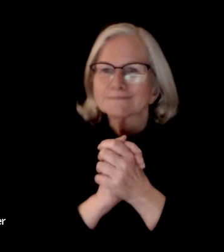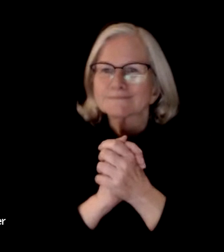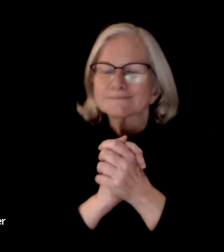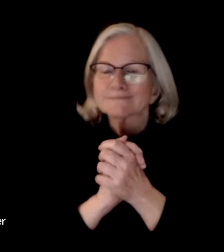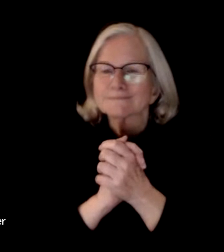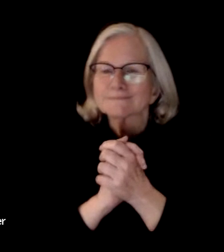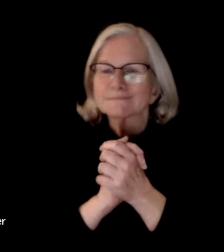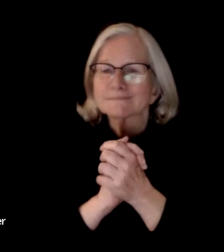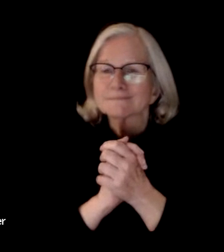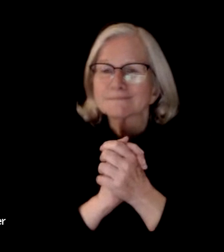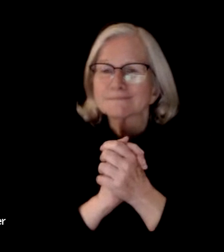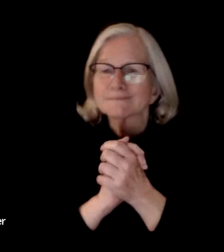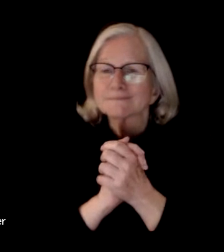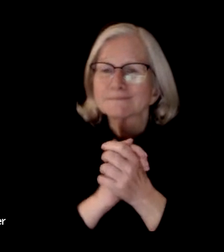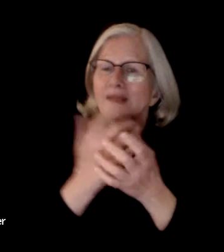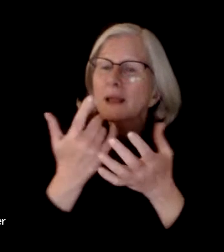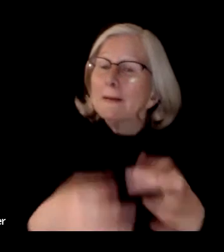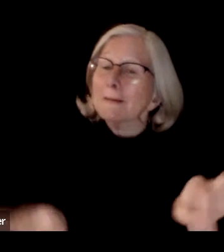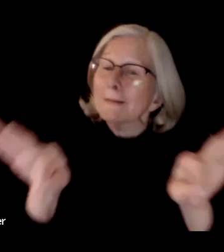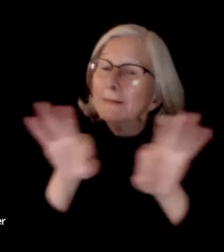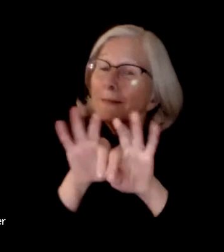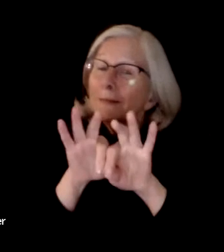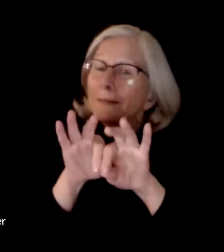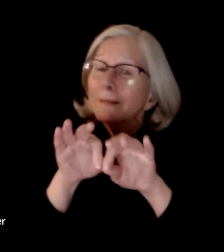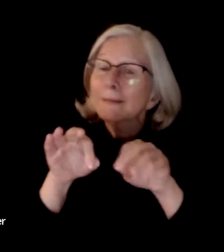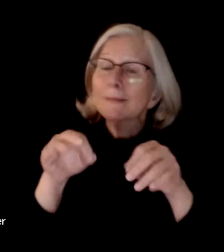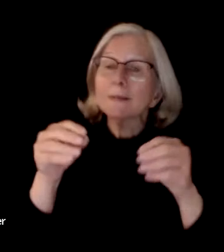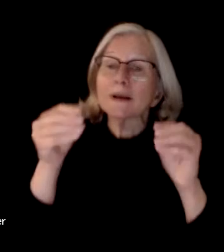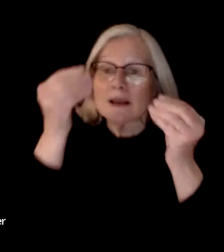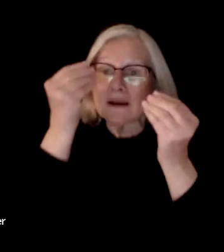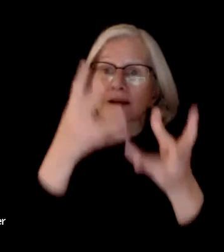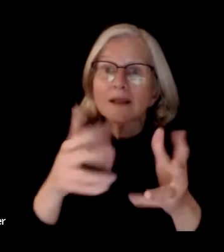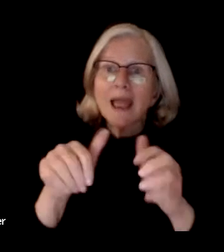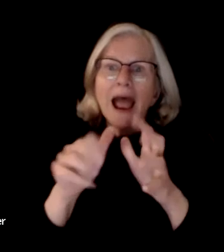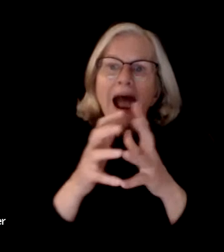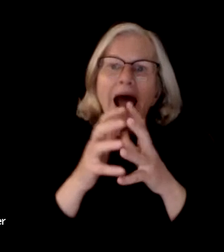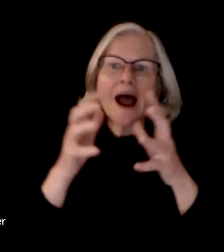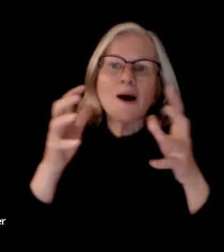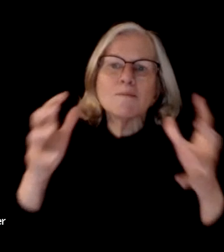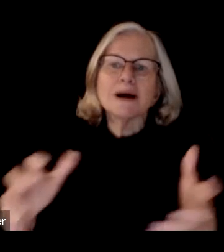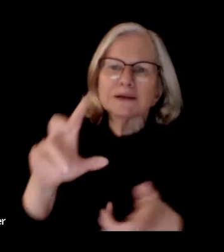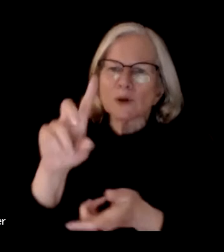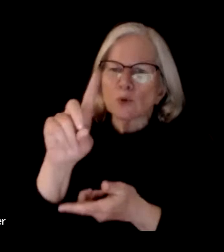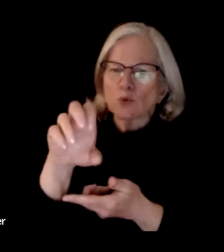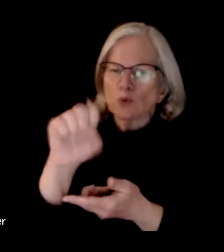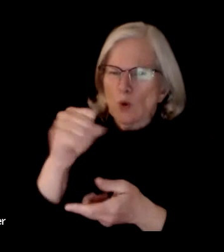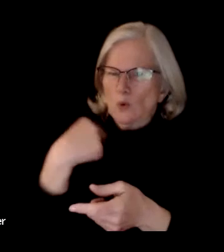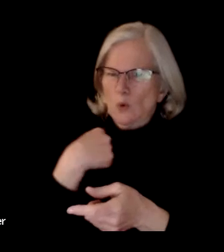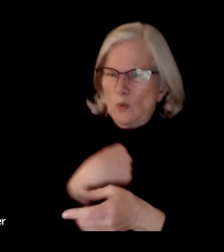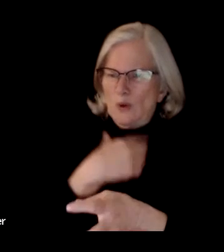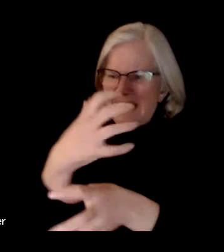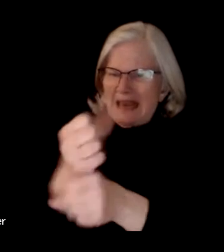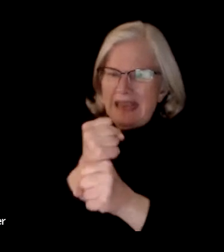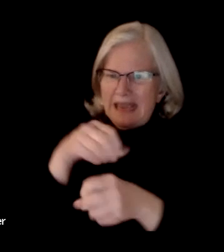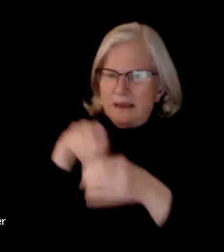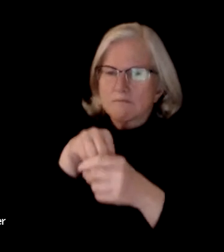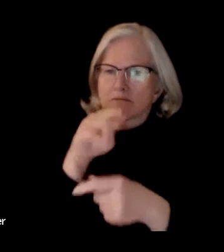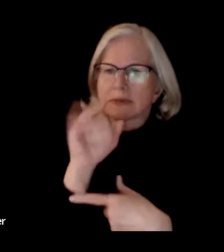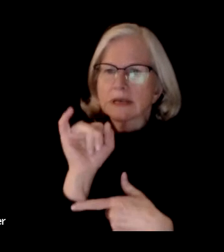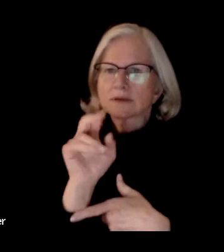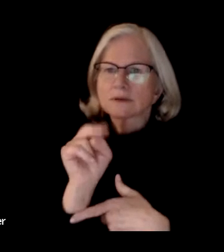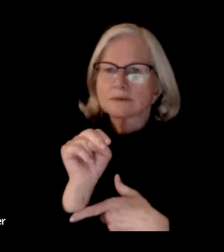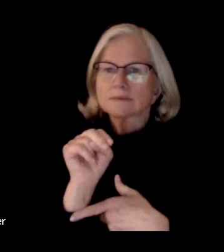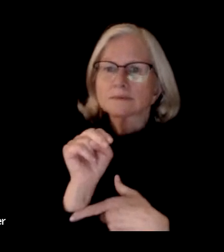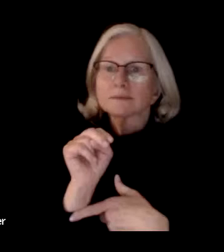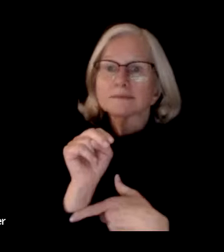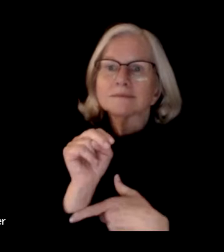another important layer of information is how many doses are actually in the state, and then how many doses are actually out to the